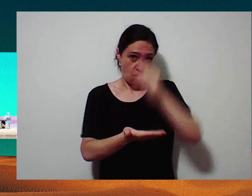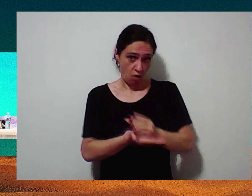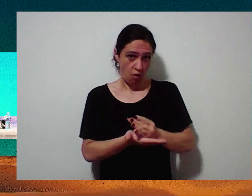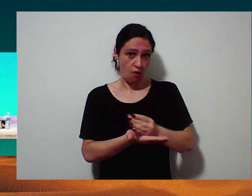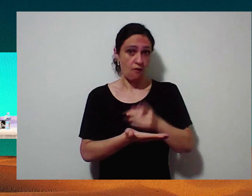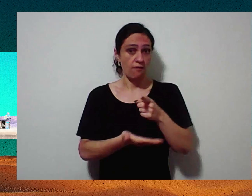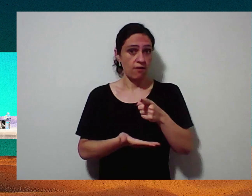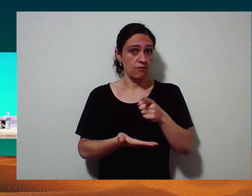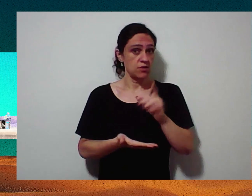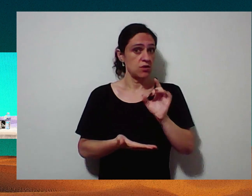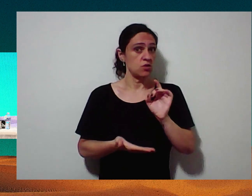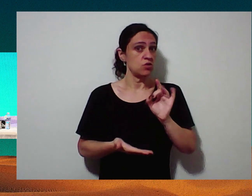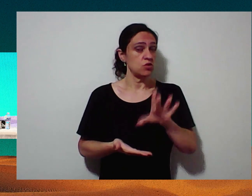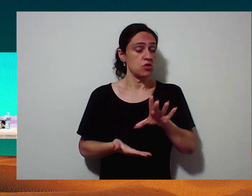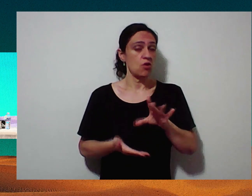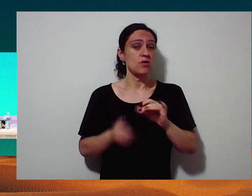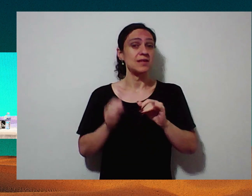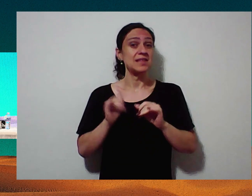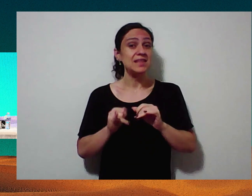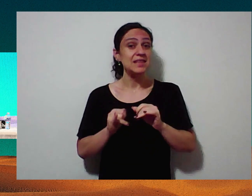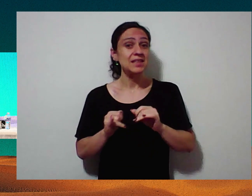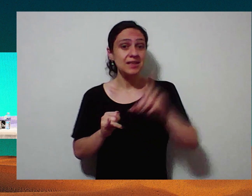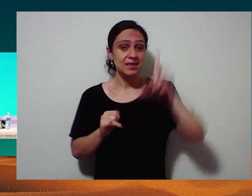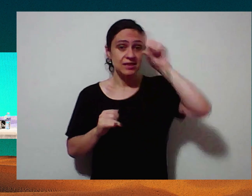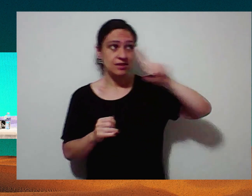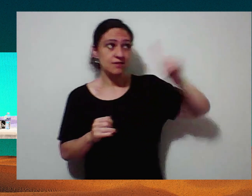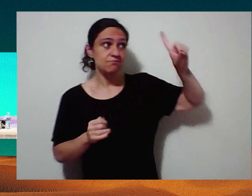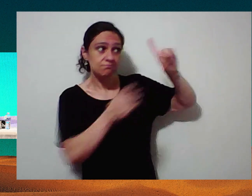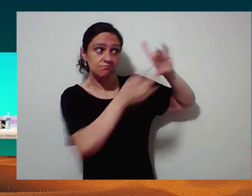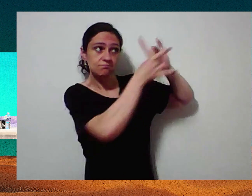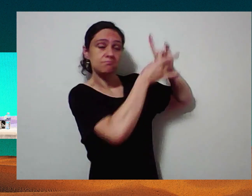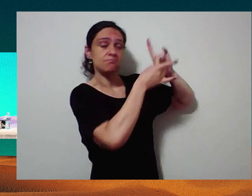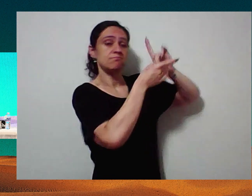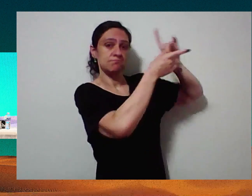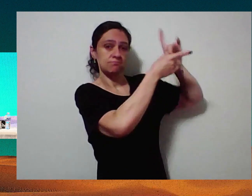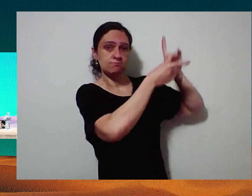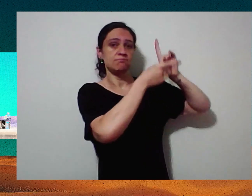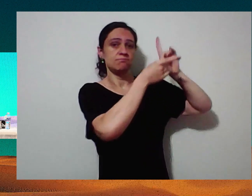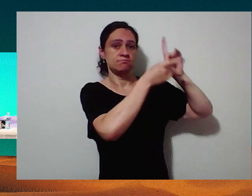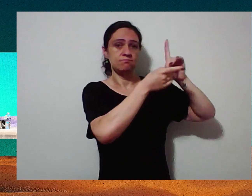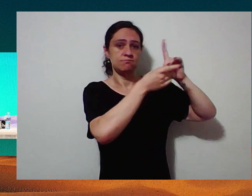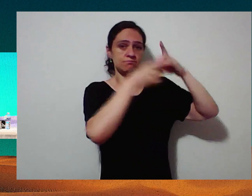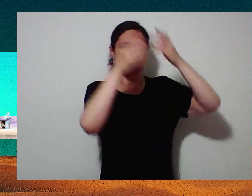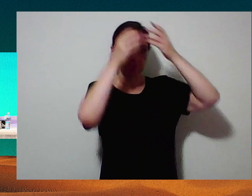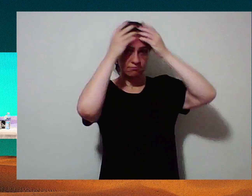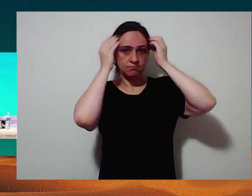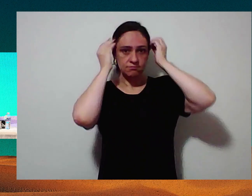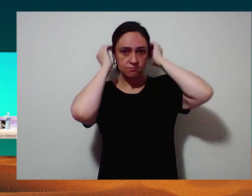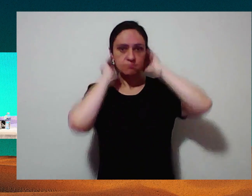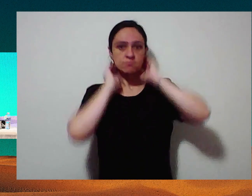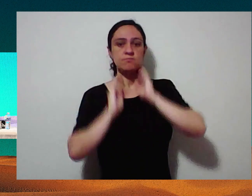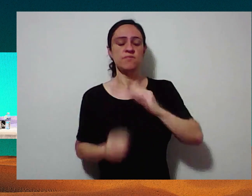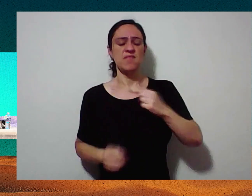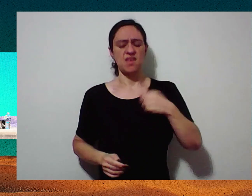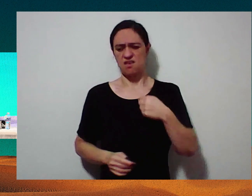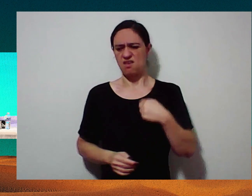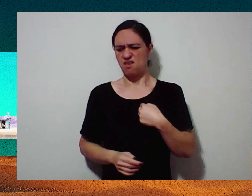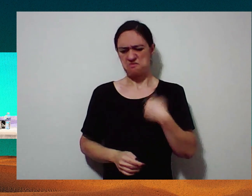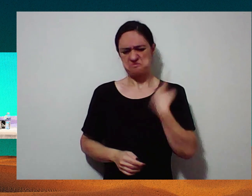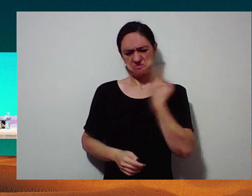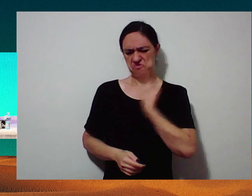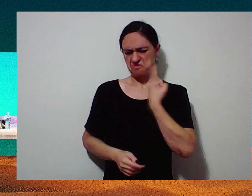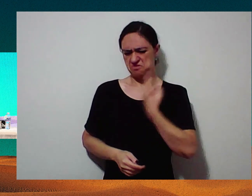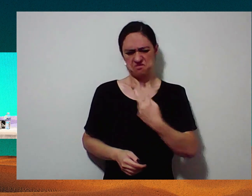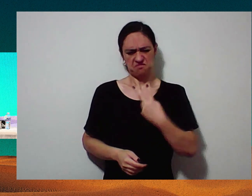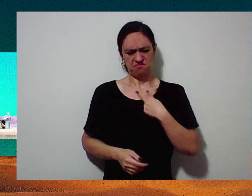esse princípio. if you live through this principle. Eu nada posso fazer de mim mesmo. I can do nothing by myself. Tudo